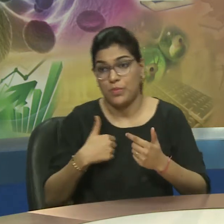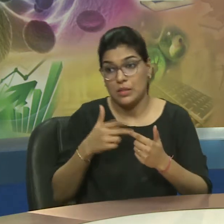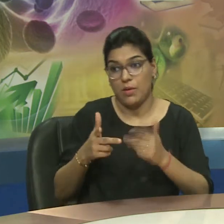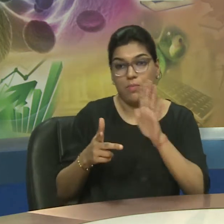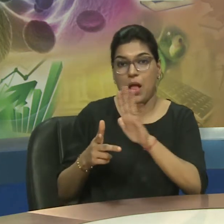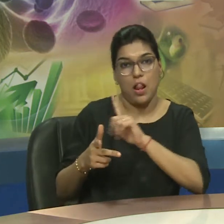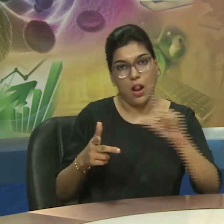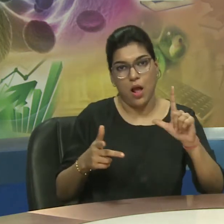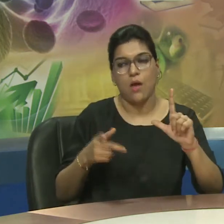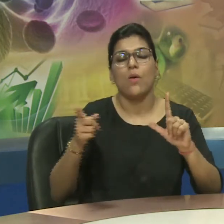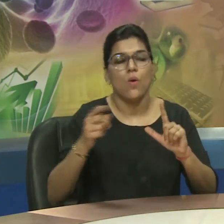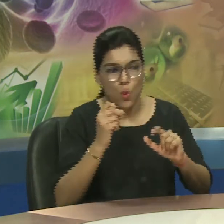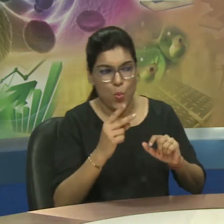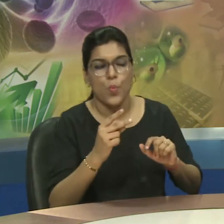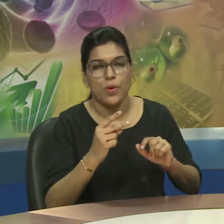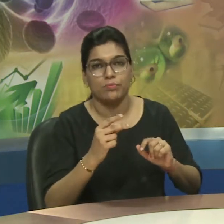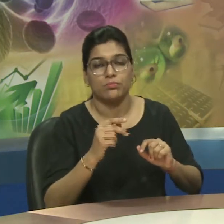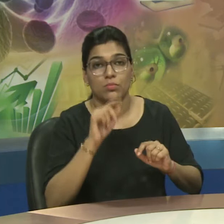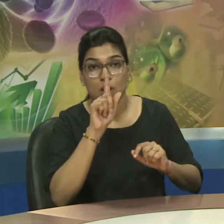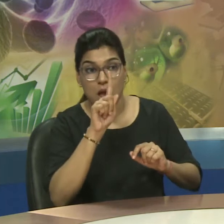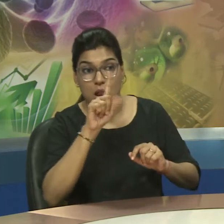suffered subject to the